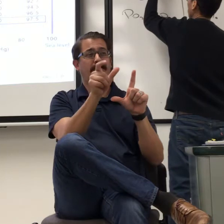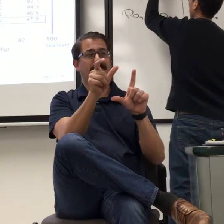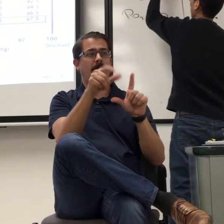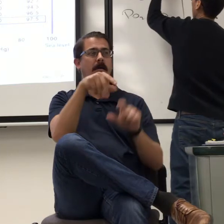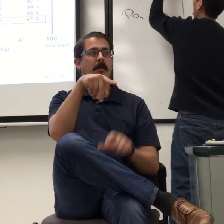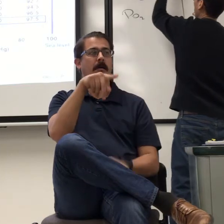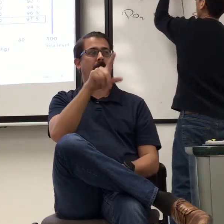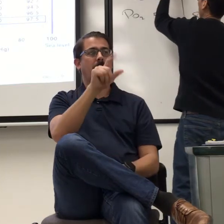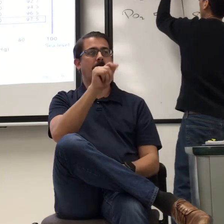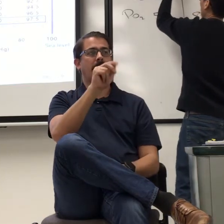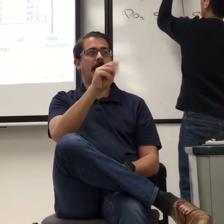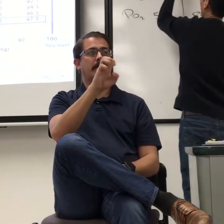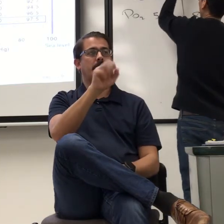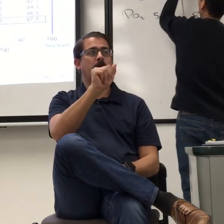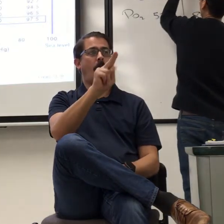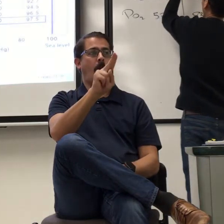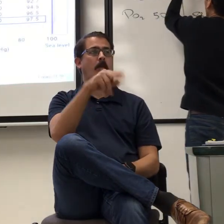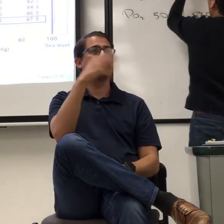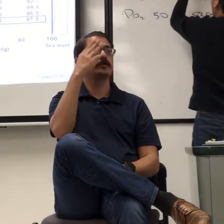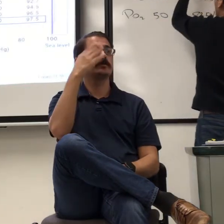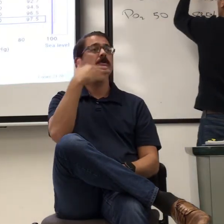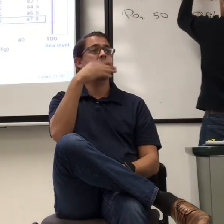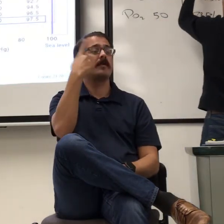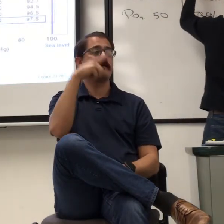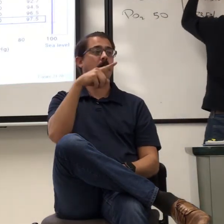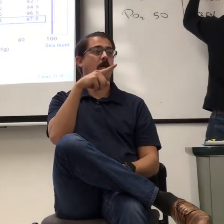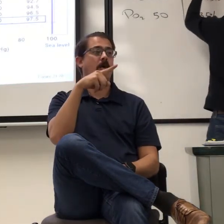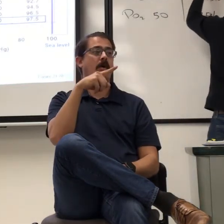Good for